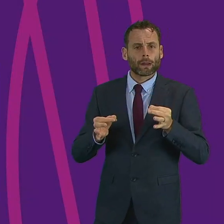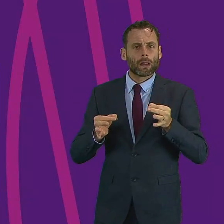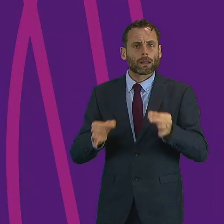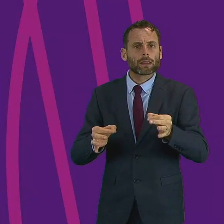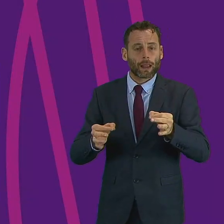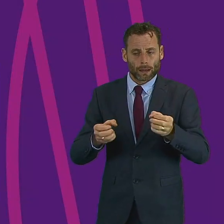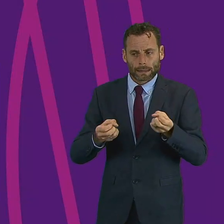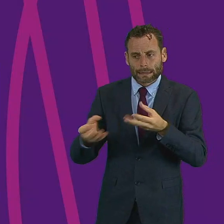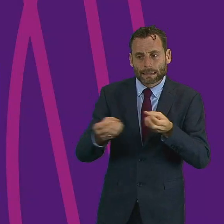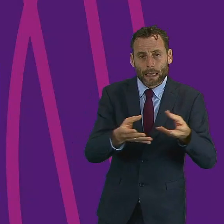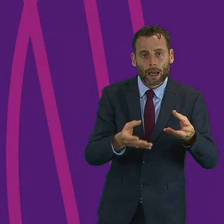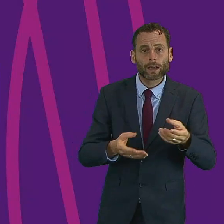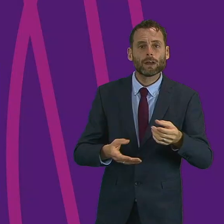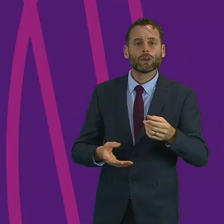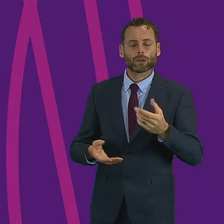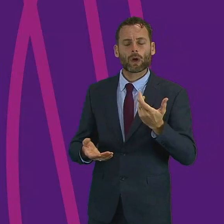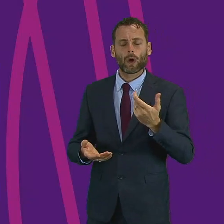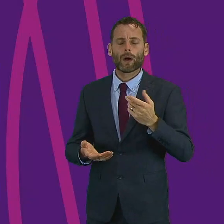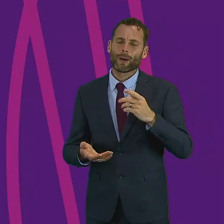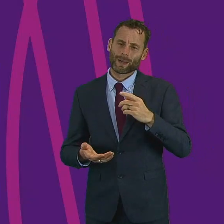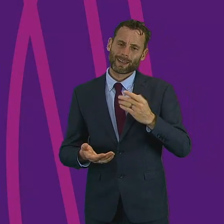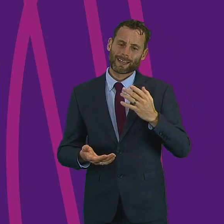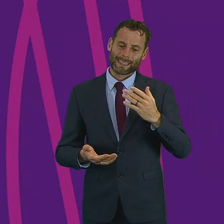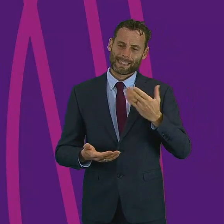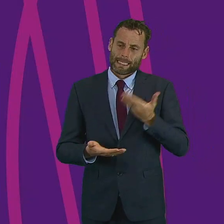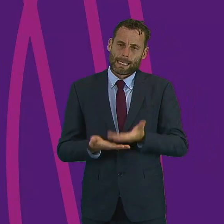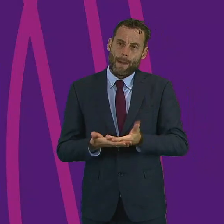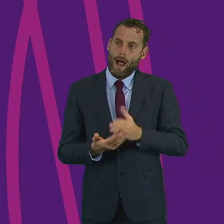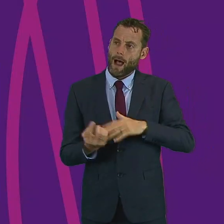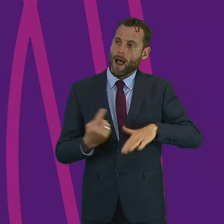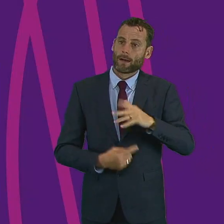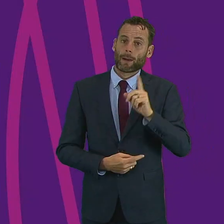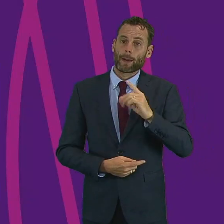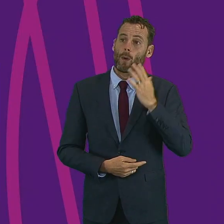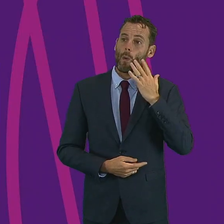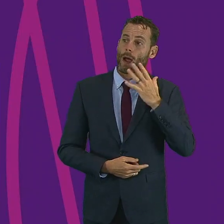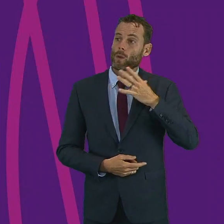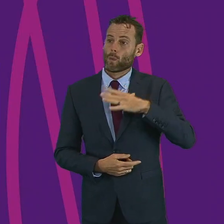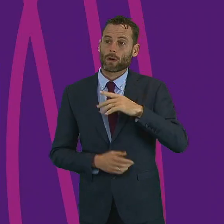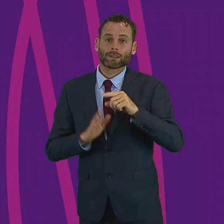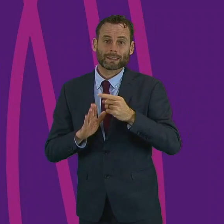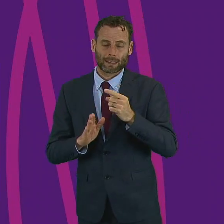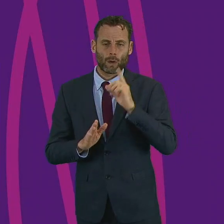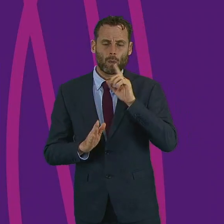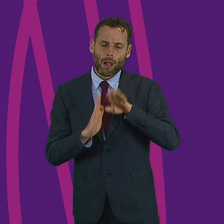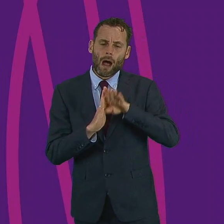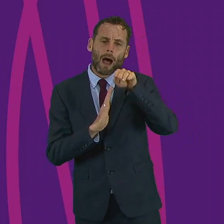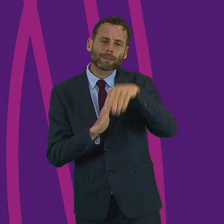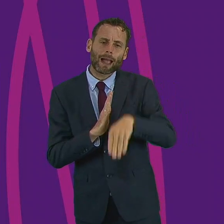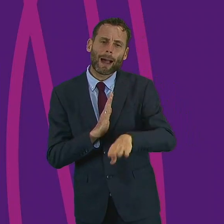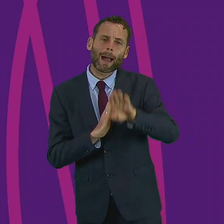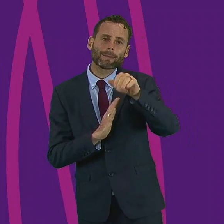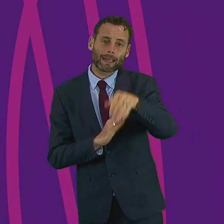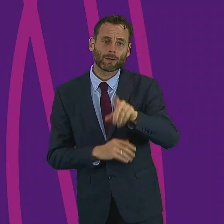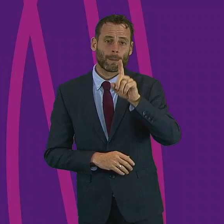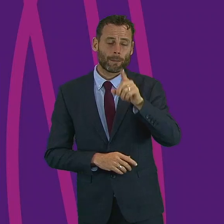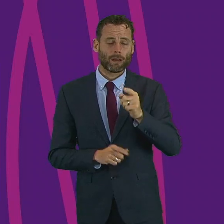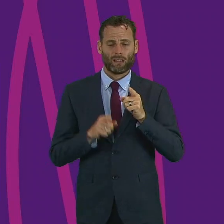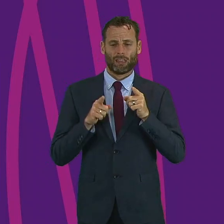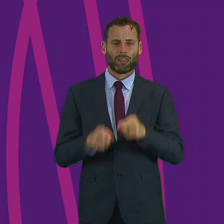could be further from the truth. I think it's important to be upfront with people where we have challenges and what we're doing to try to address them, and that's what I've sought to